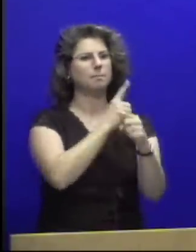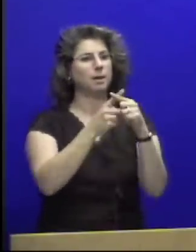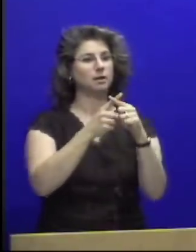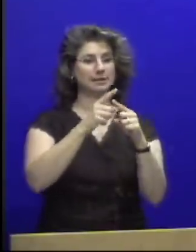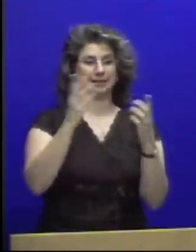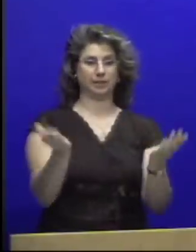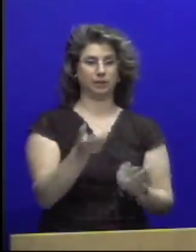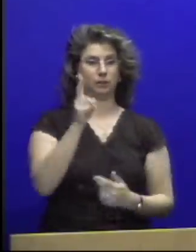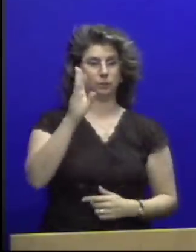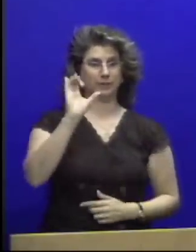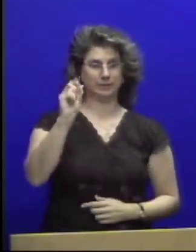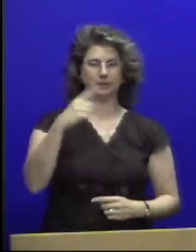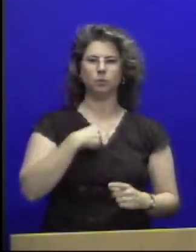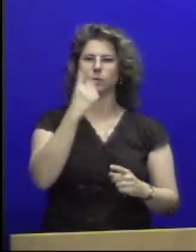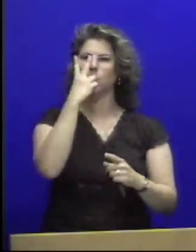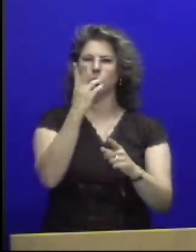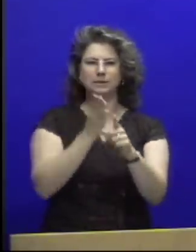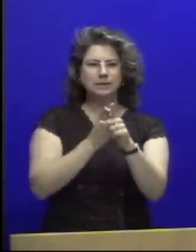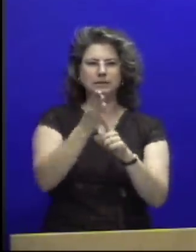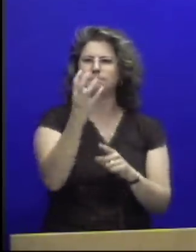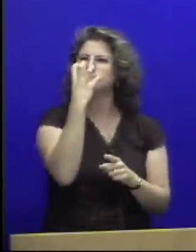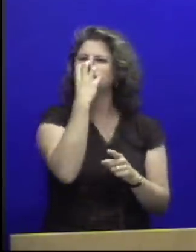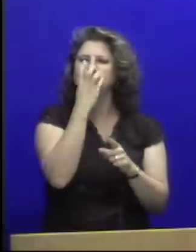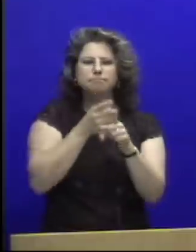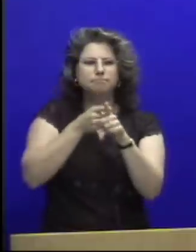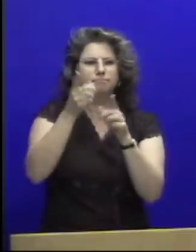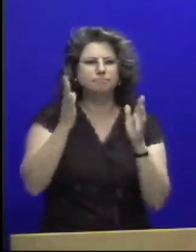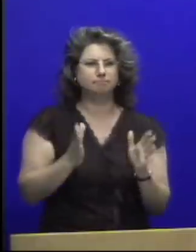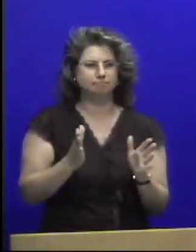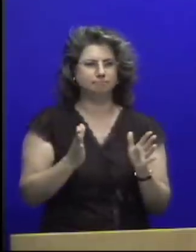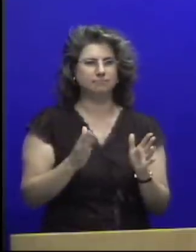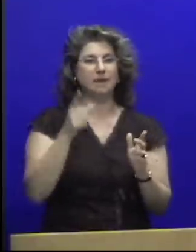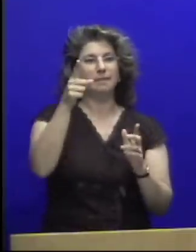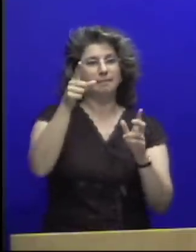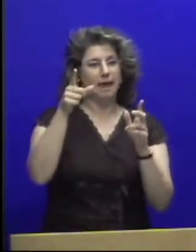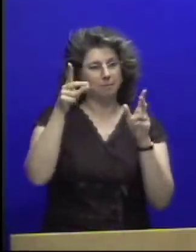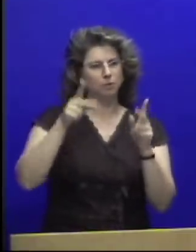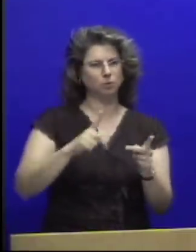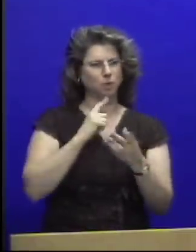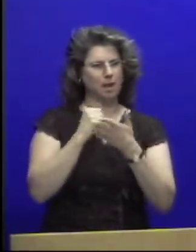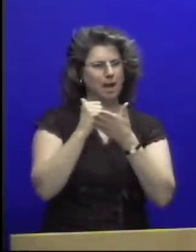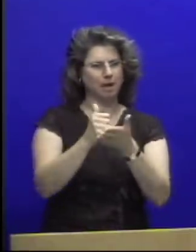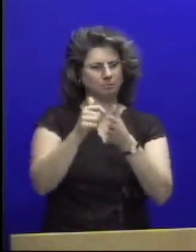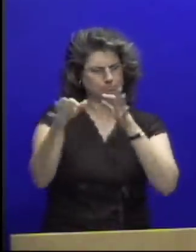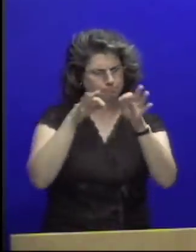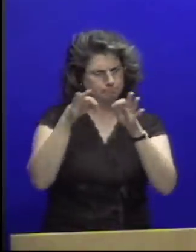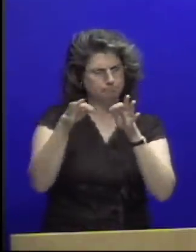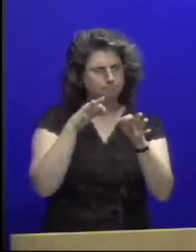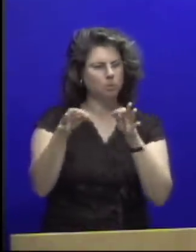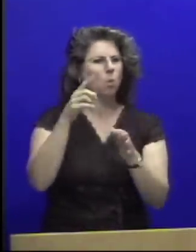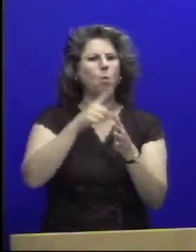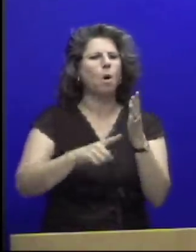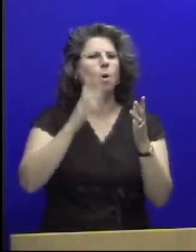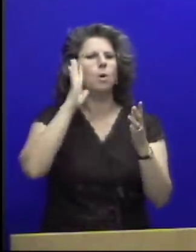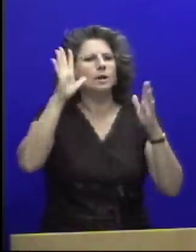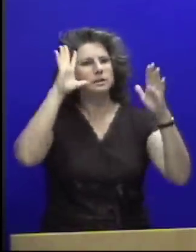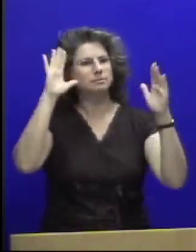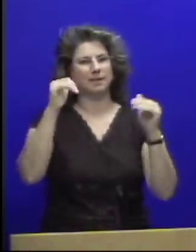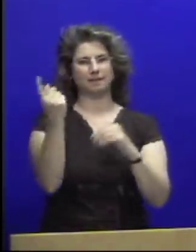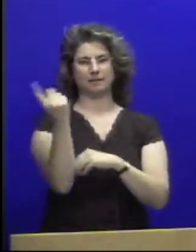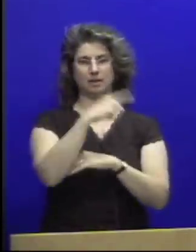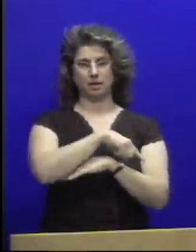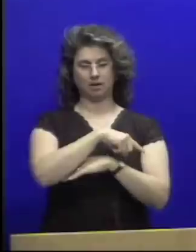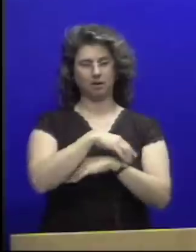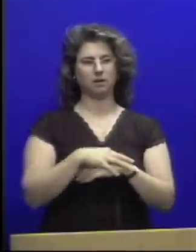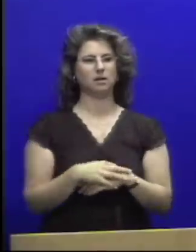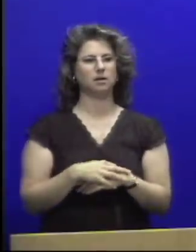see the anesthesiologist. And that's so they can be familiar with what's going to happen that day, and also to